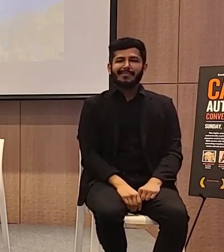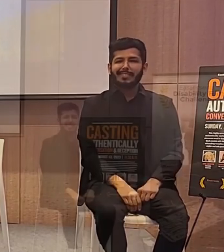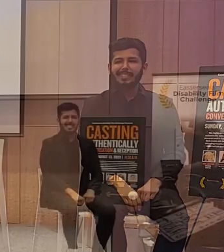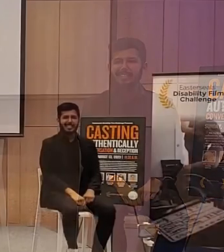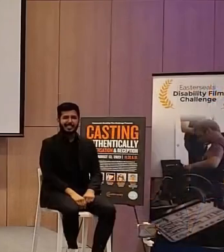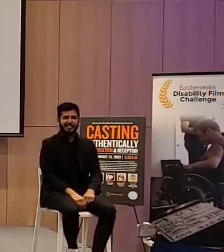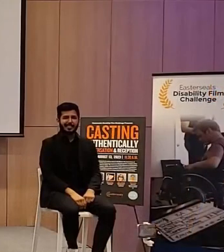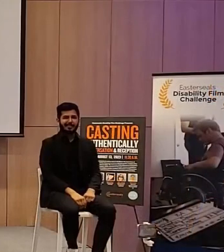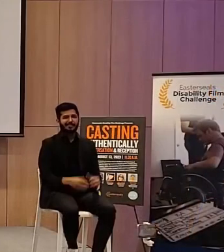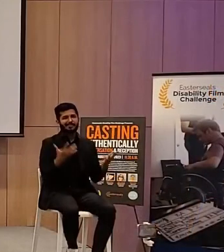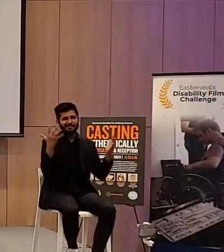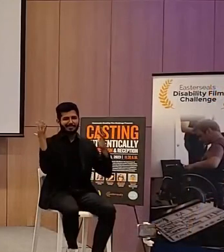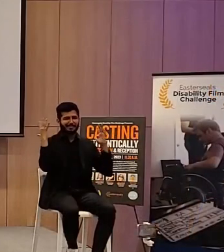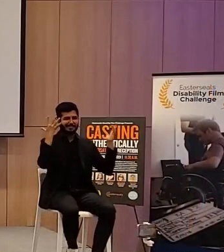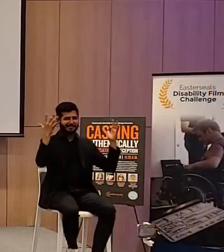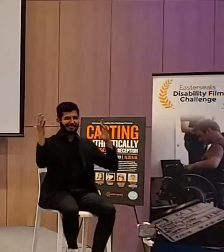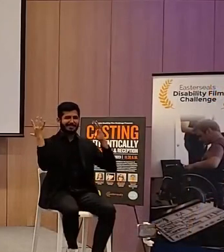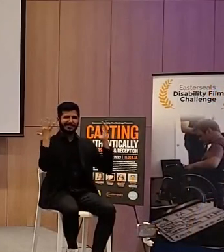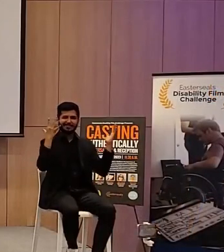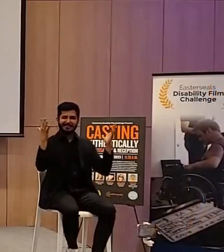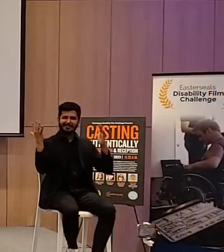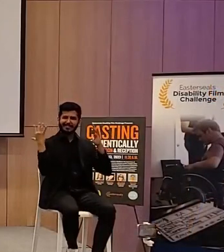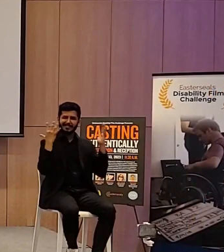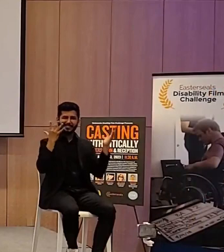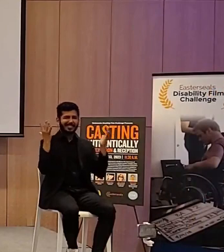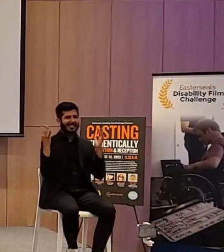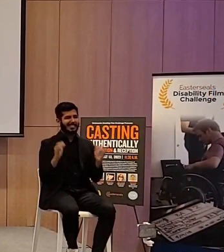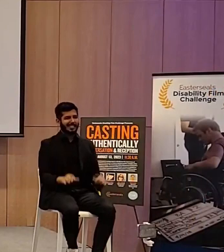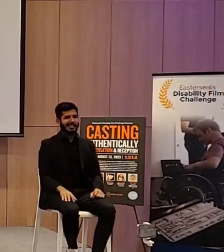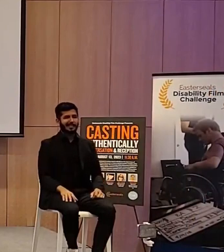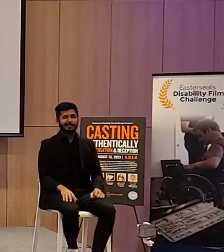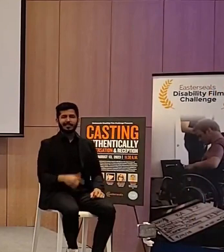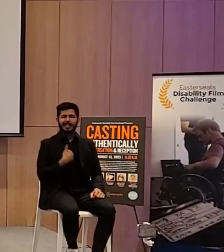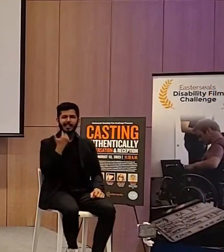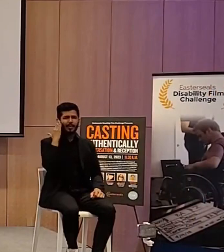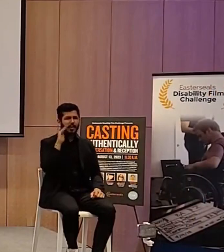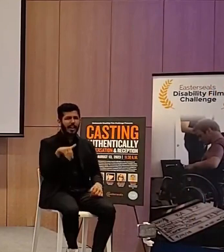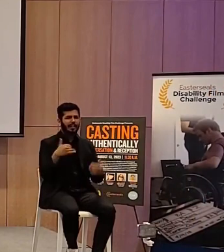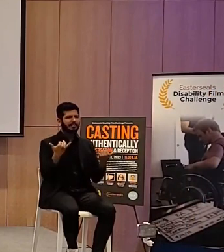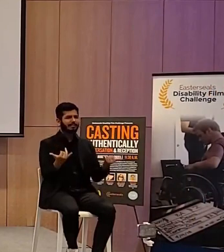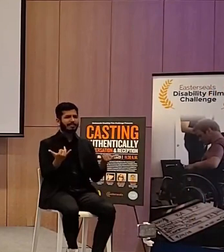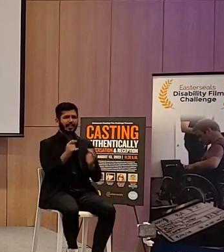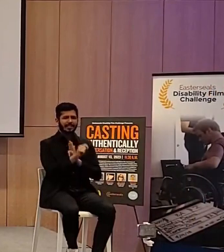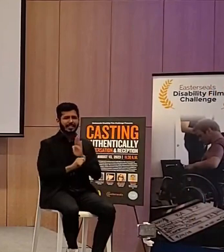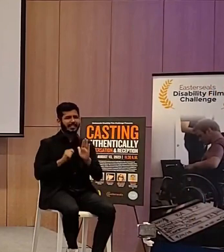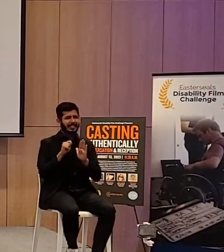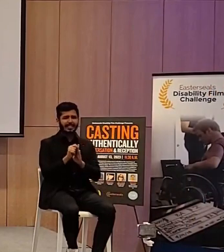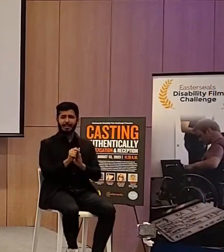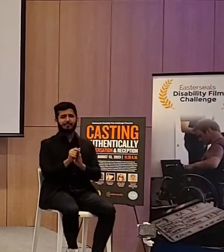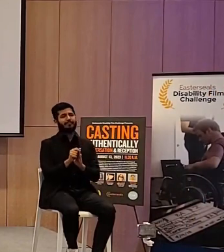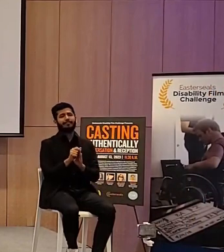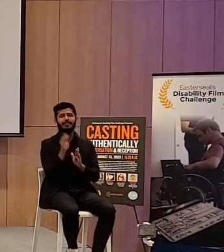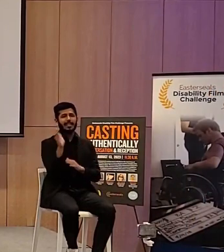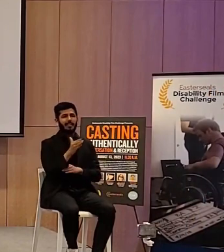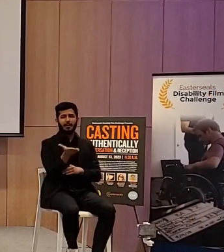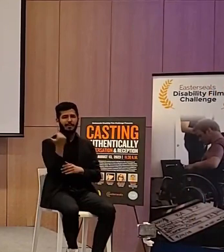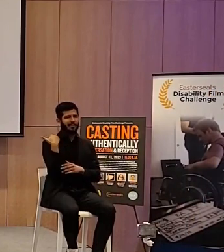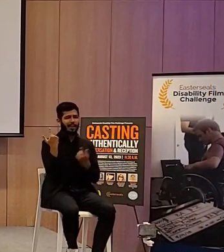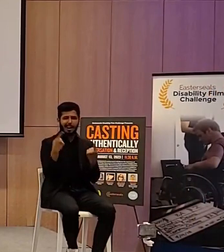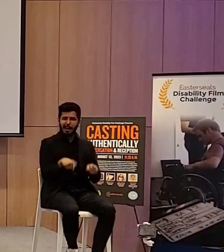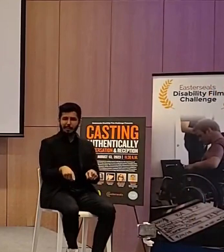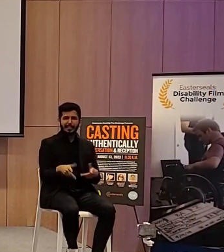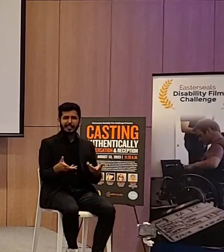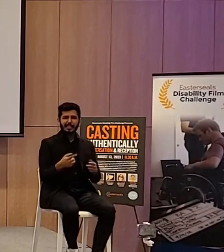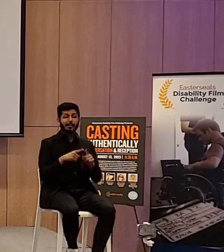Now, I know we're in a time where, you know, this is an unprecedented time, but today, this is all